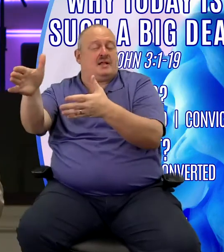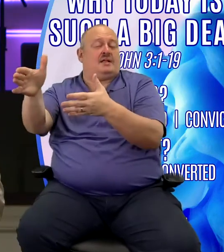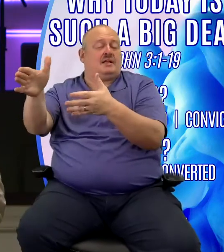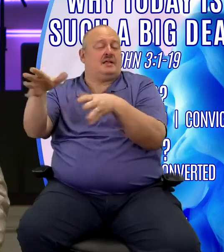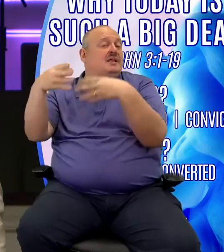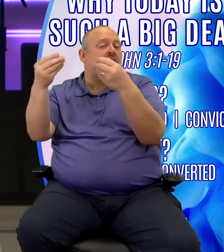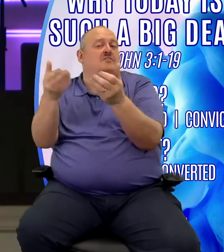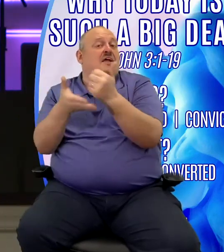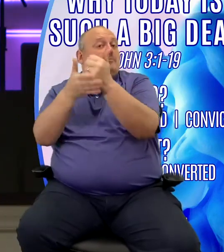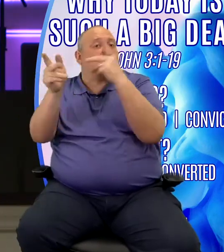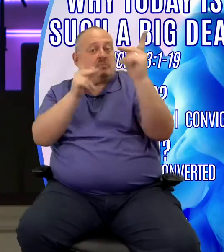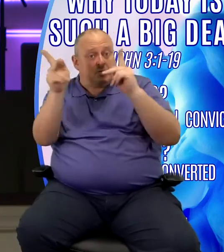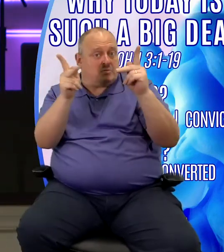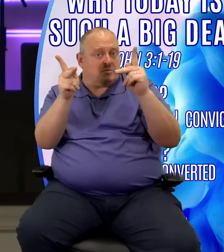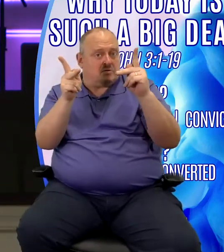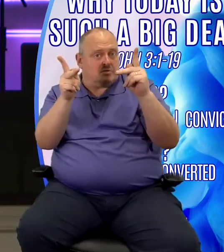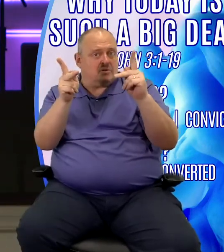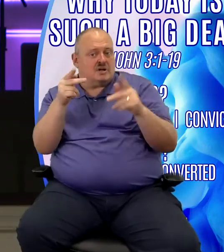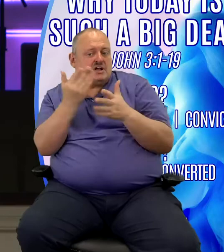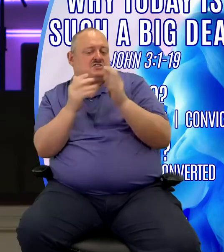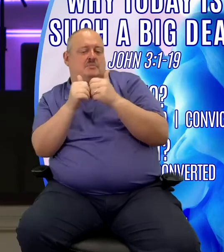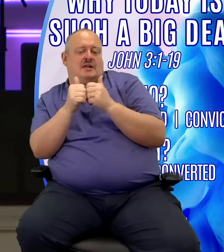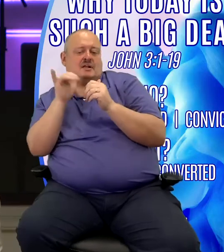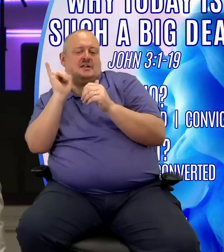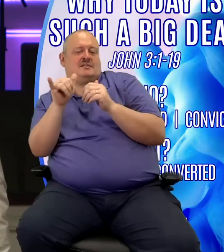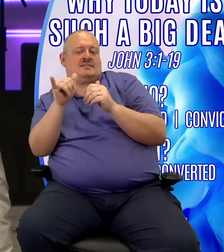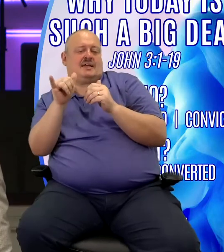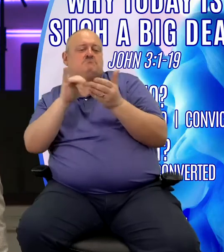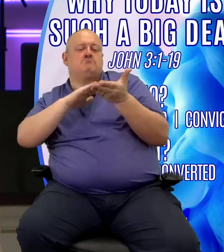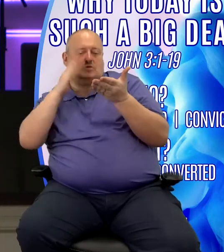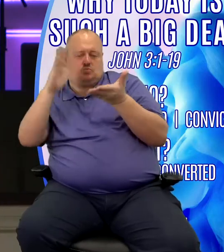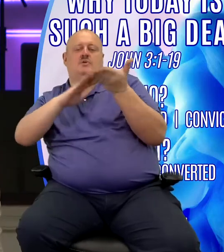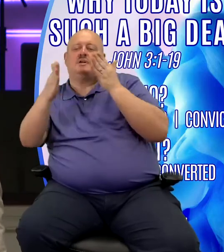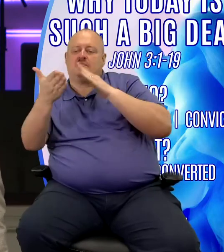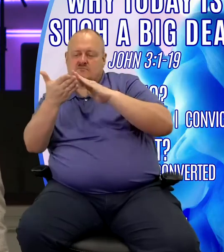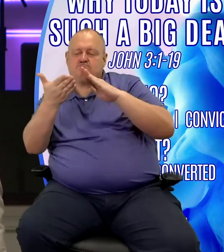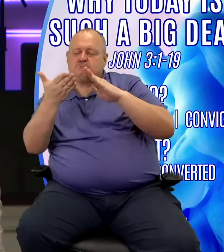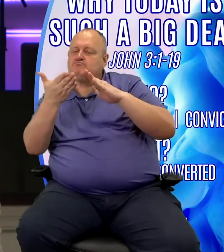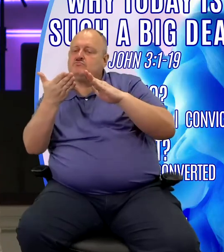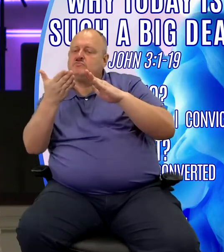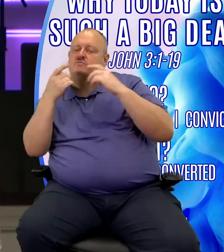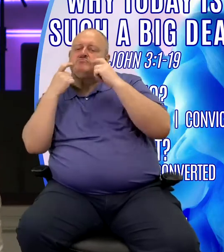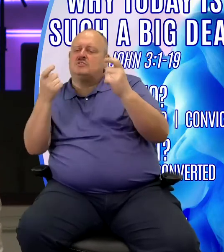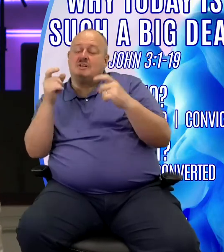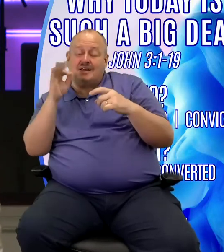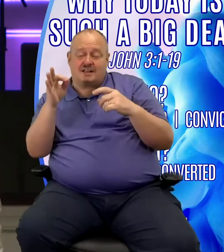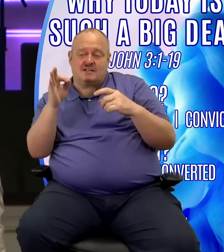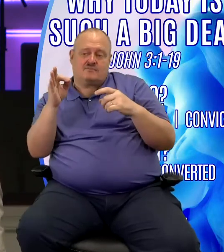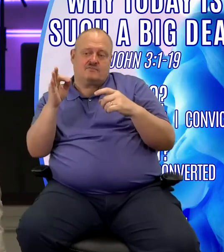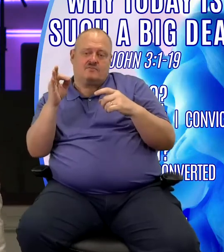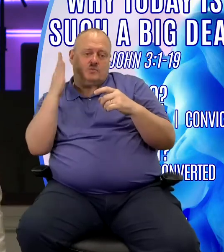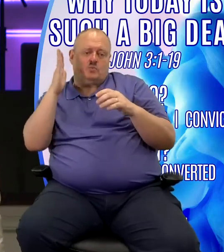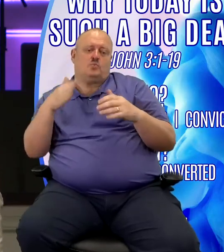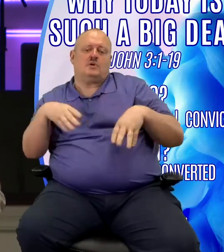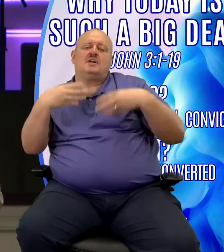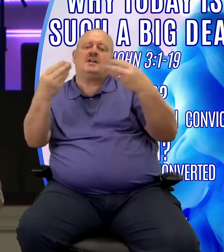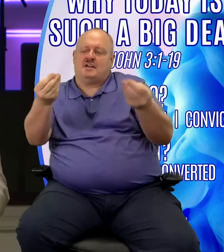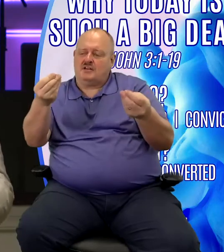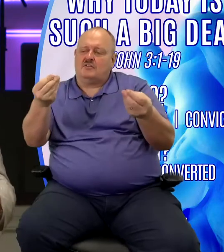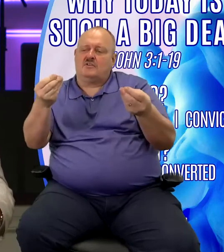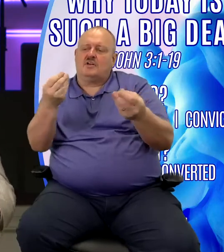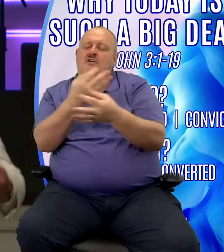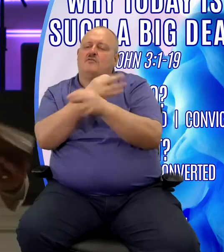life, that somehow that atones for all the bad. That if they're willing to be selfless, if they're willing to be generous,